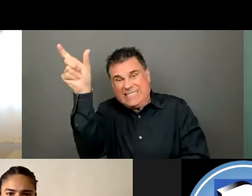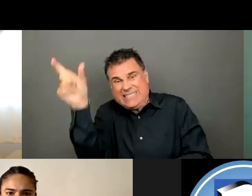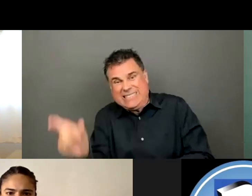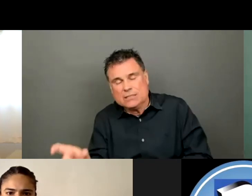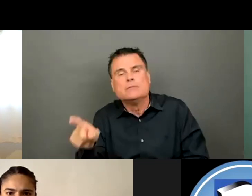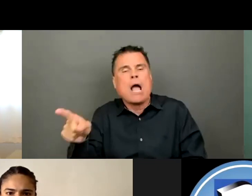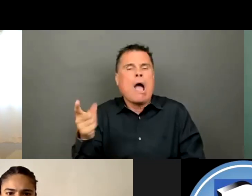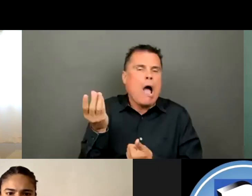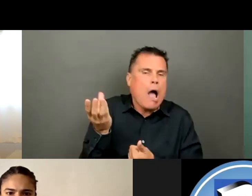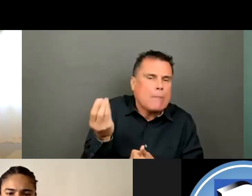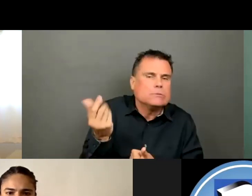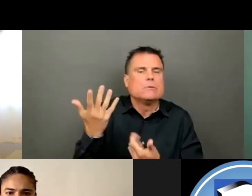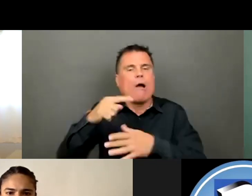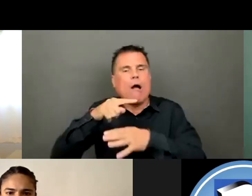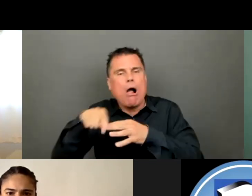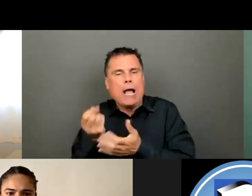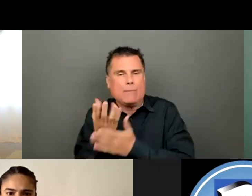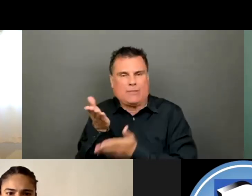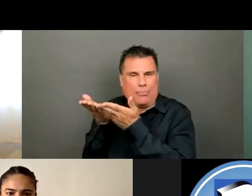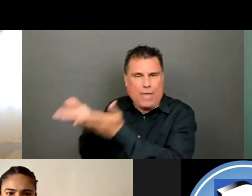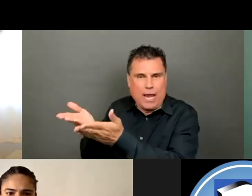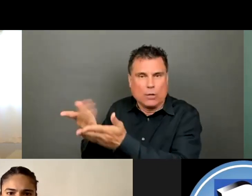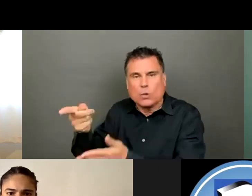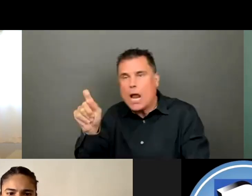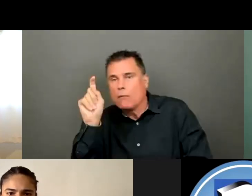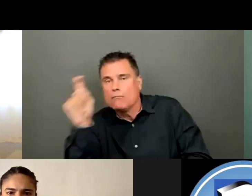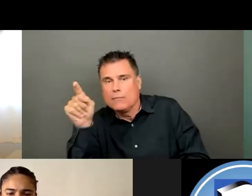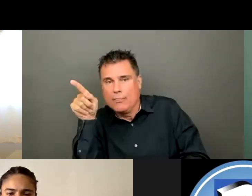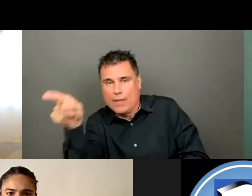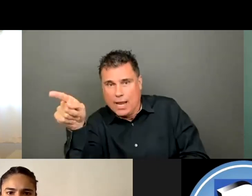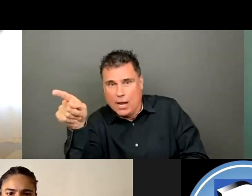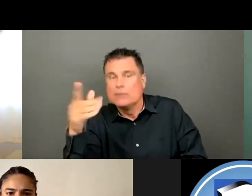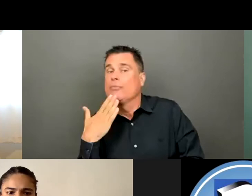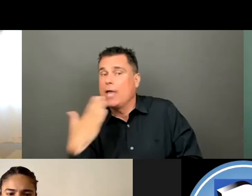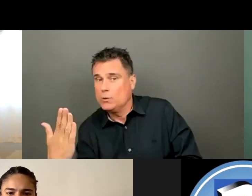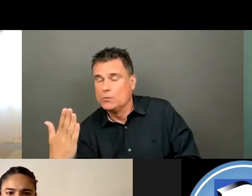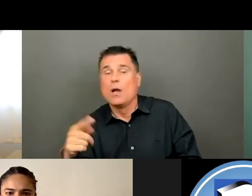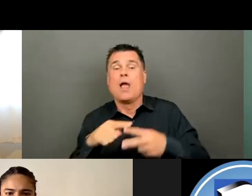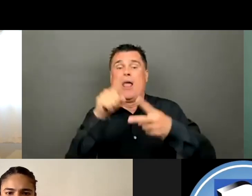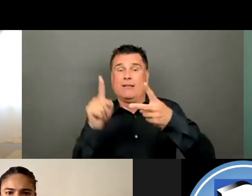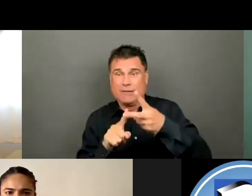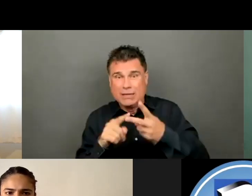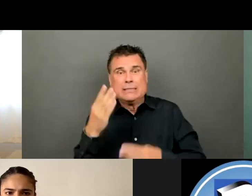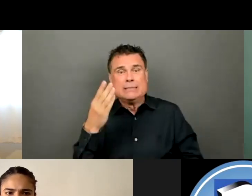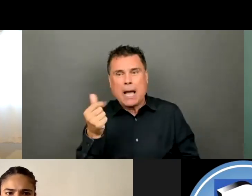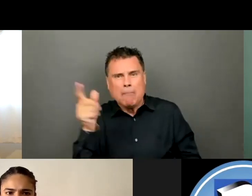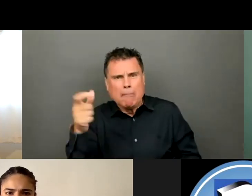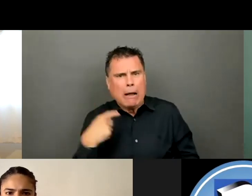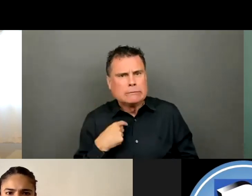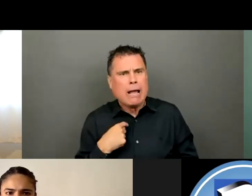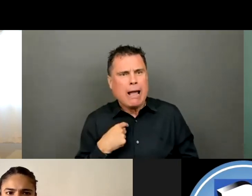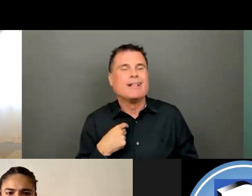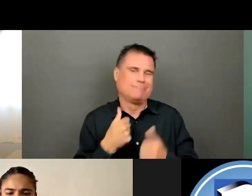yes, there's a person that already put down the information for the prices and so